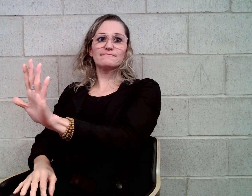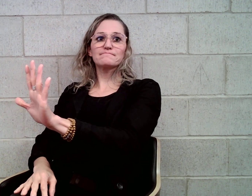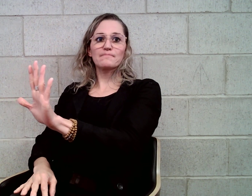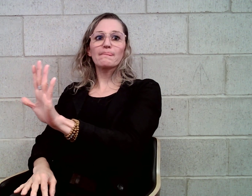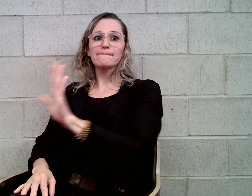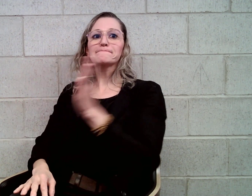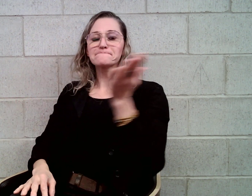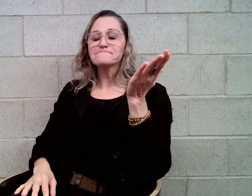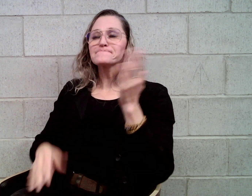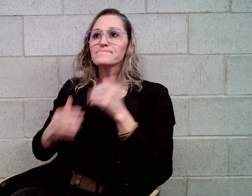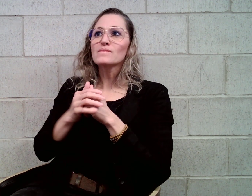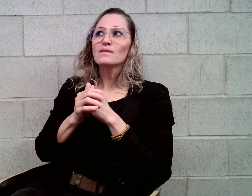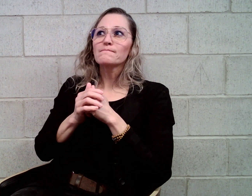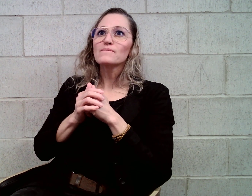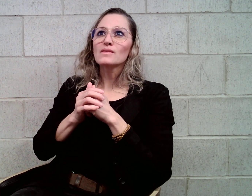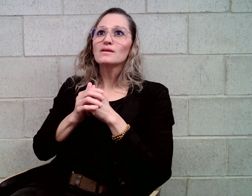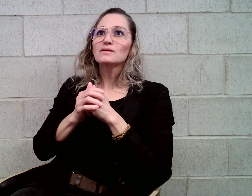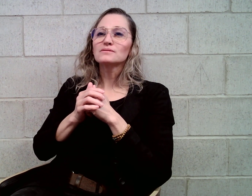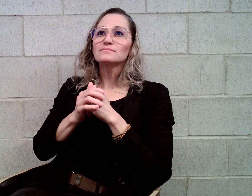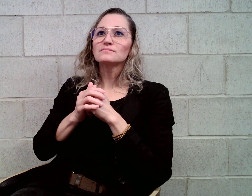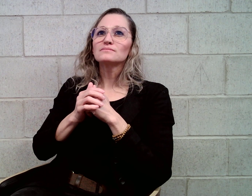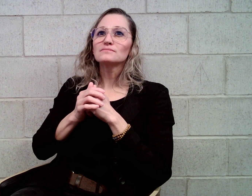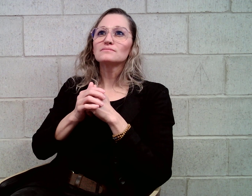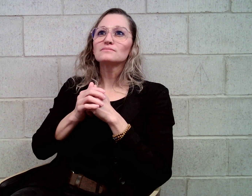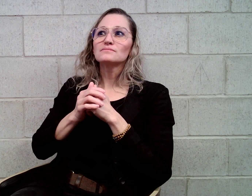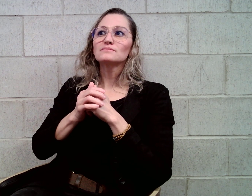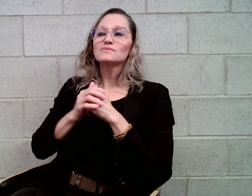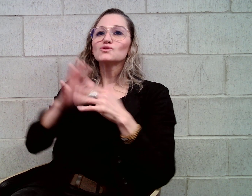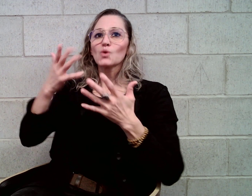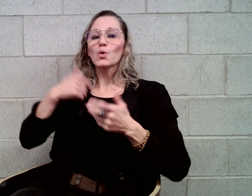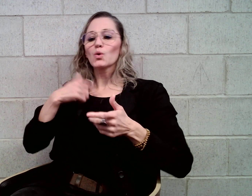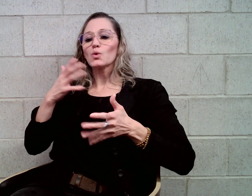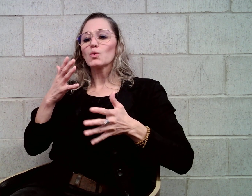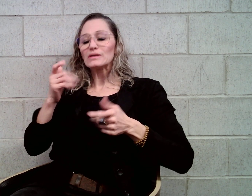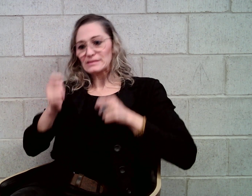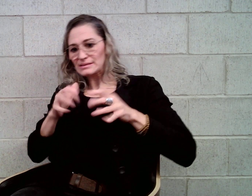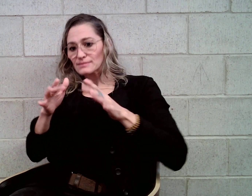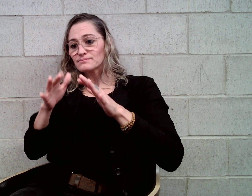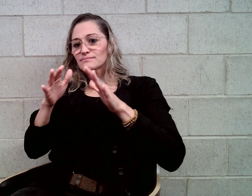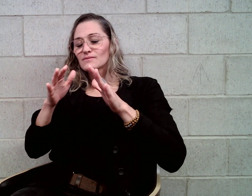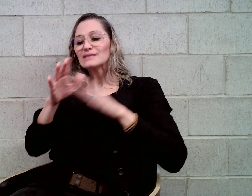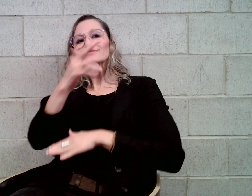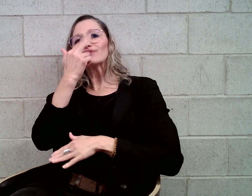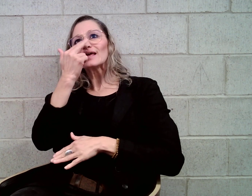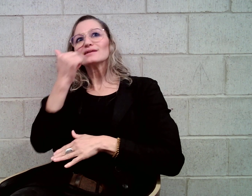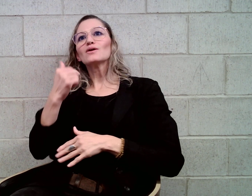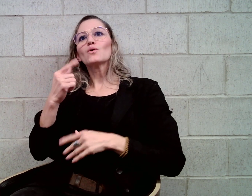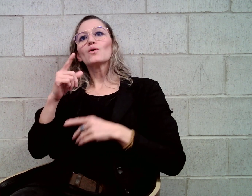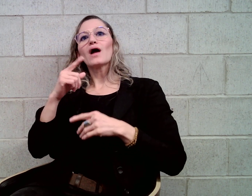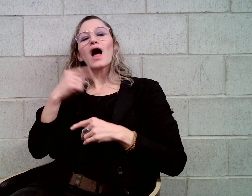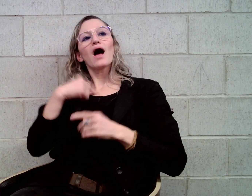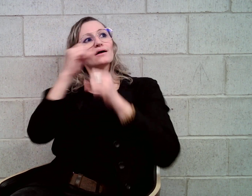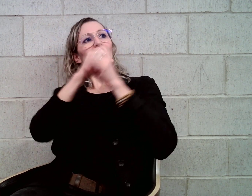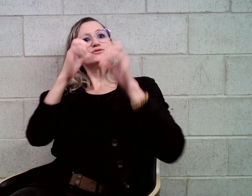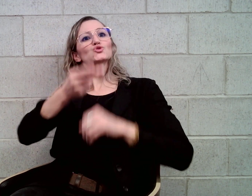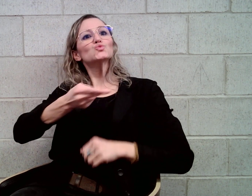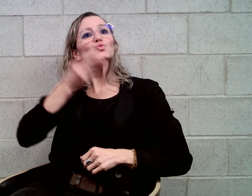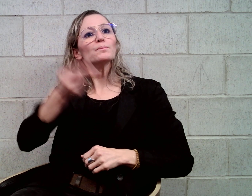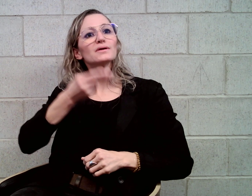it's their delivery of the text that I'm aiming to replicate. So that required some,